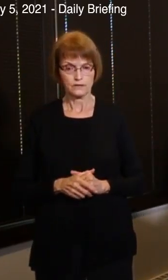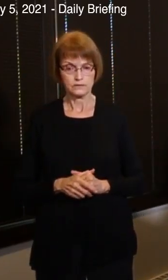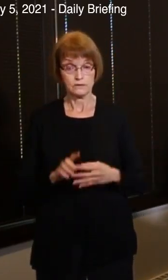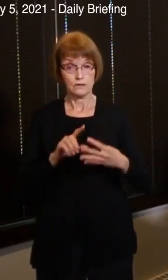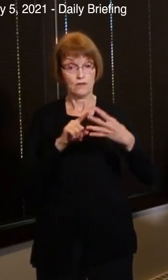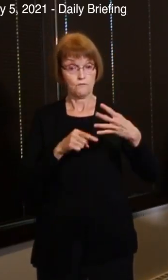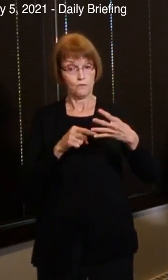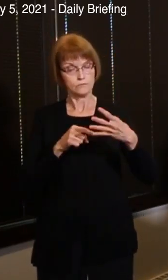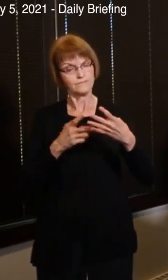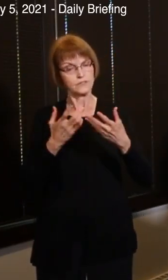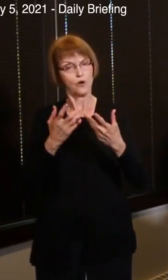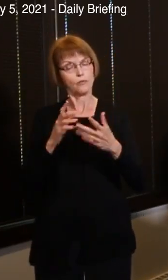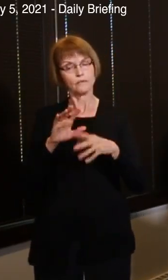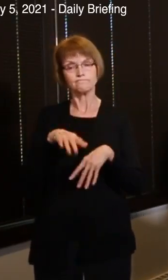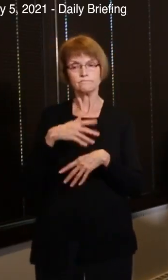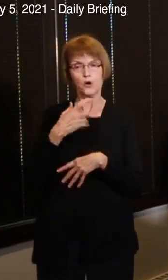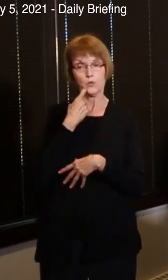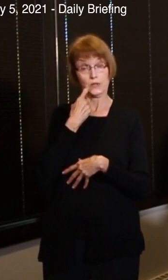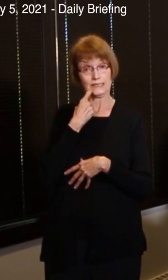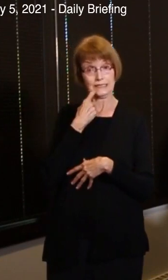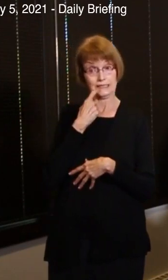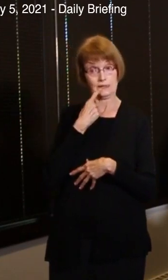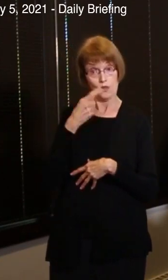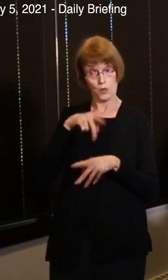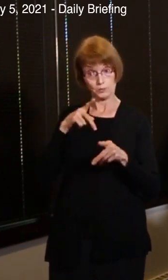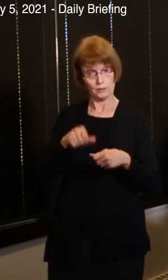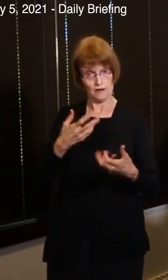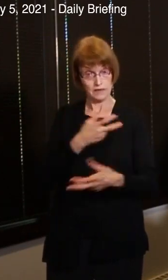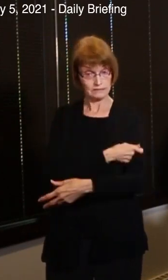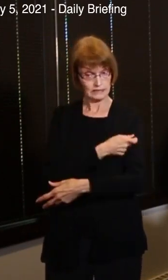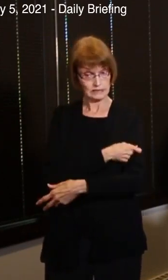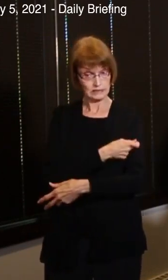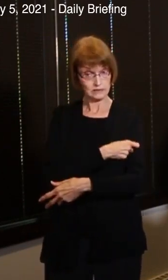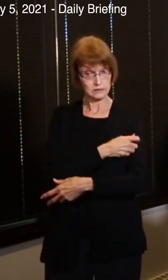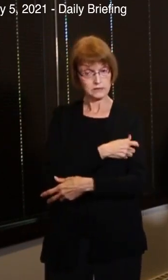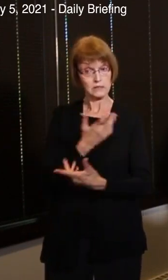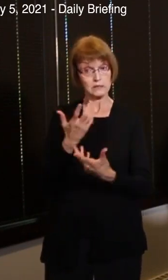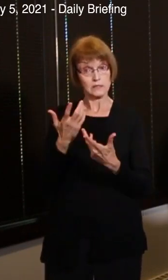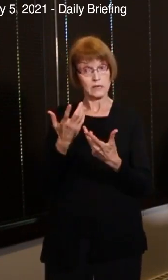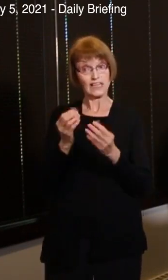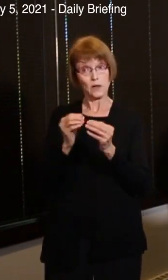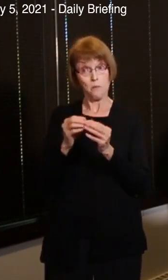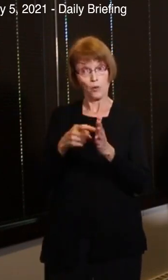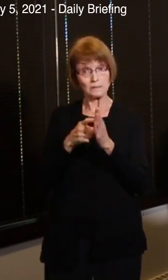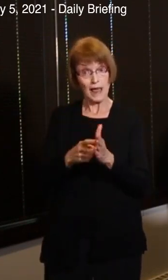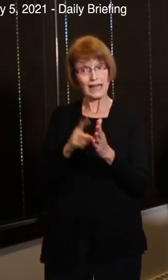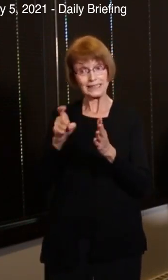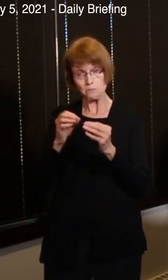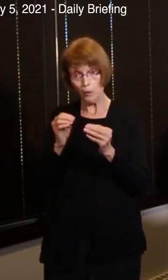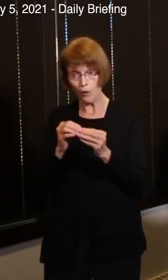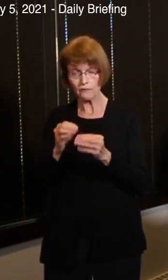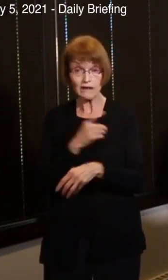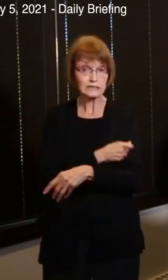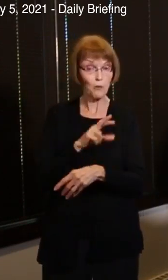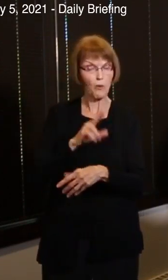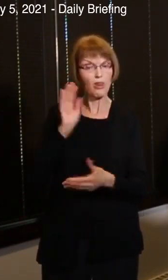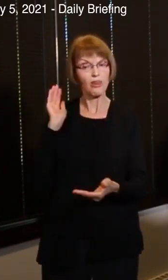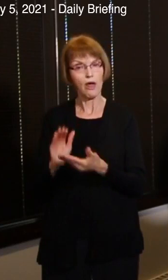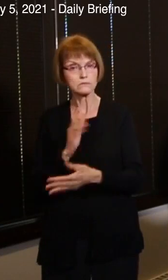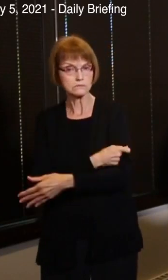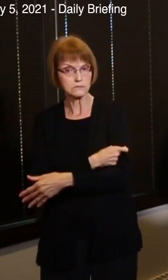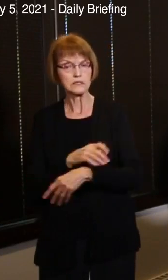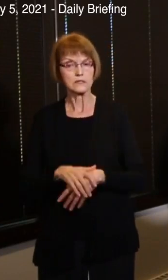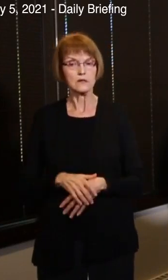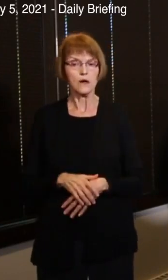force vaccinators seen in recent weeks in terms of demand for the COVID-19 vaccine? Well, I think it's no secret that we've seen